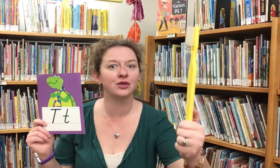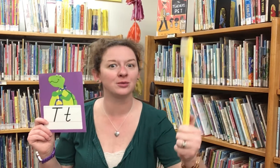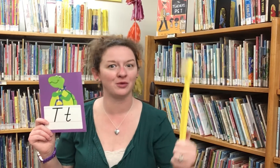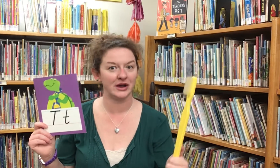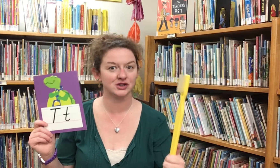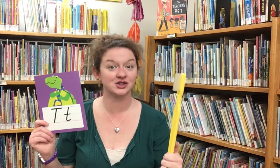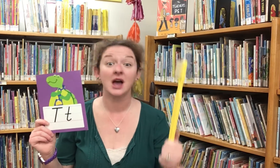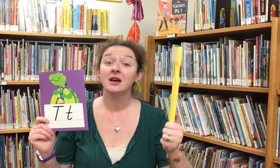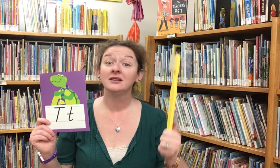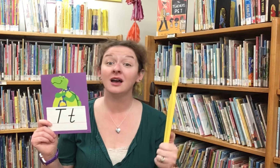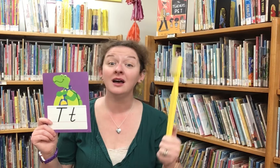T-t-toothbrush.